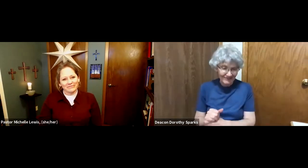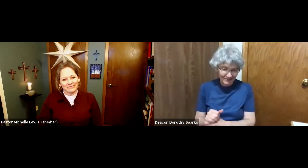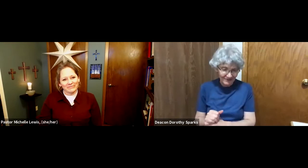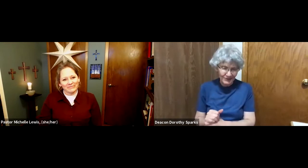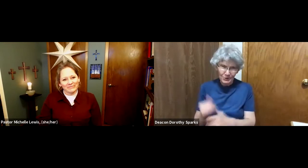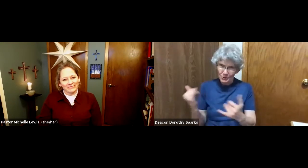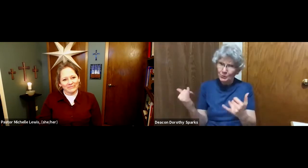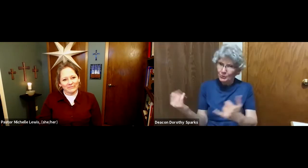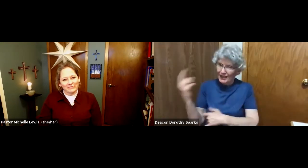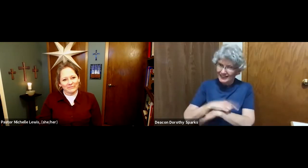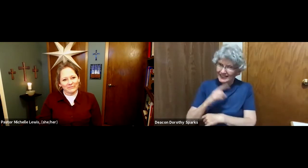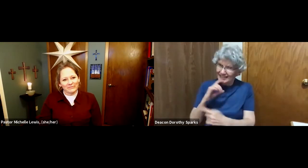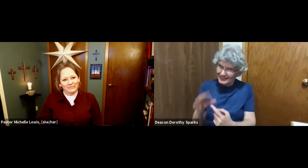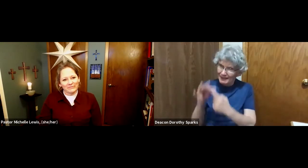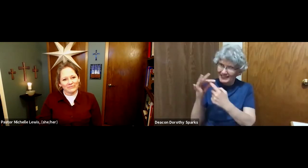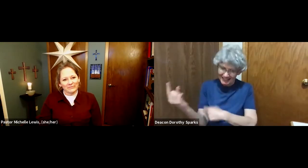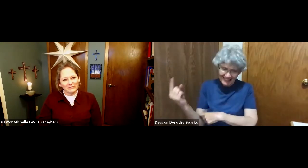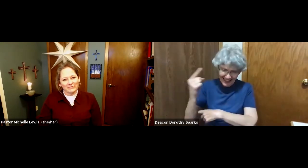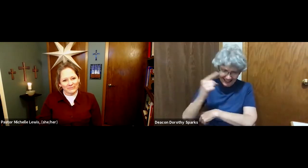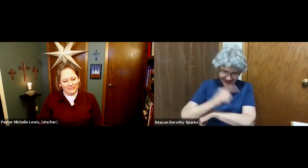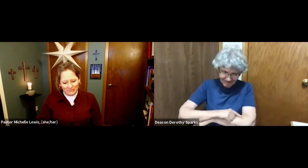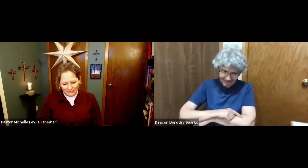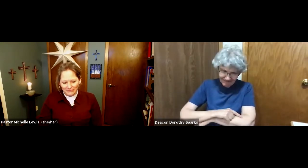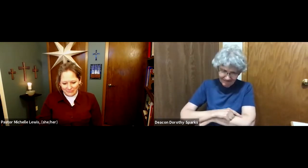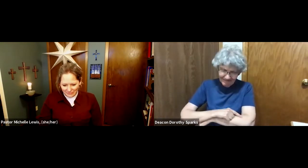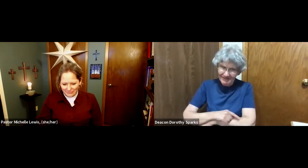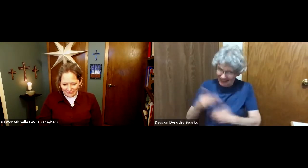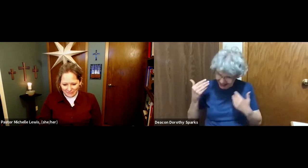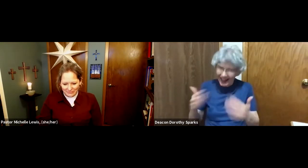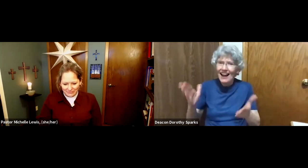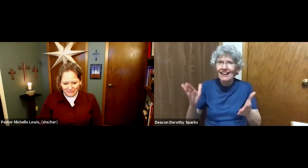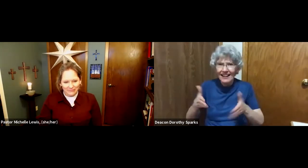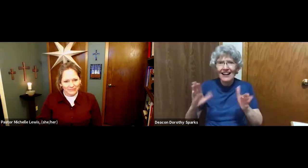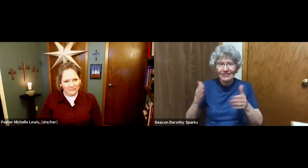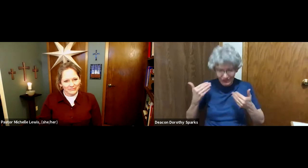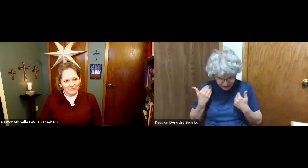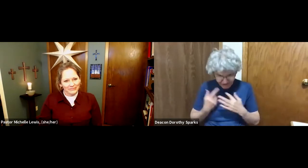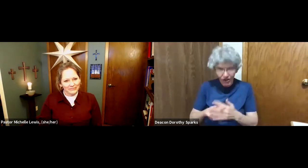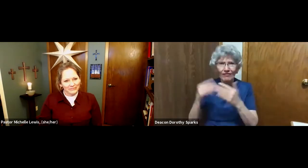Wow. So today is a special day.